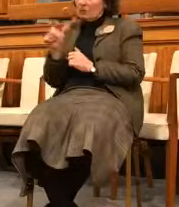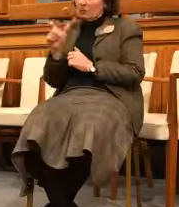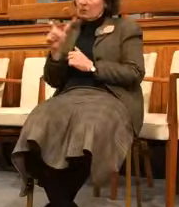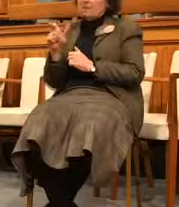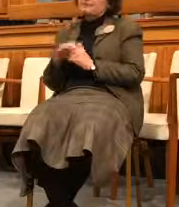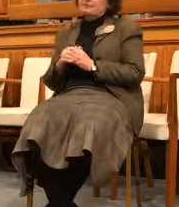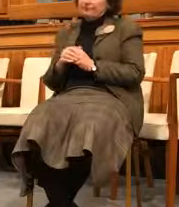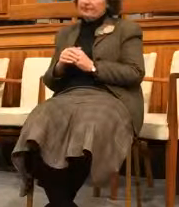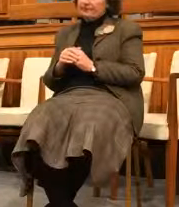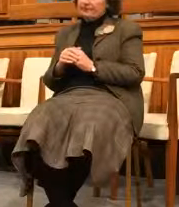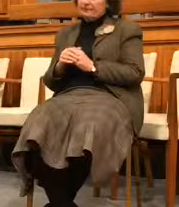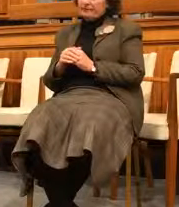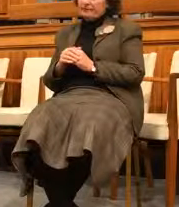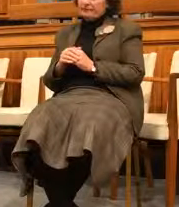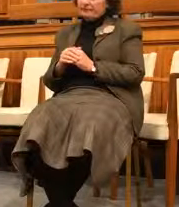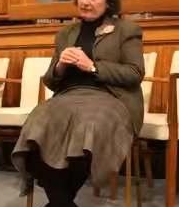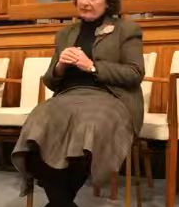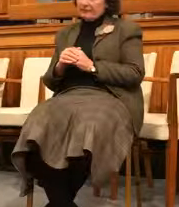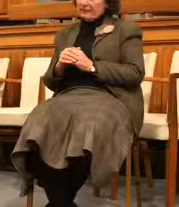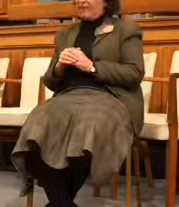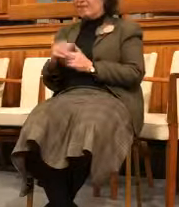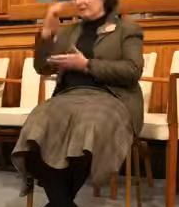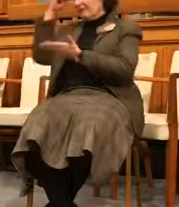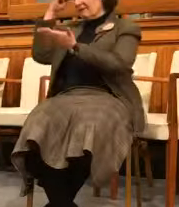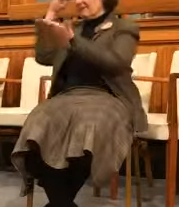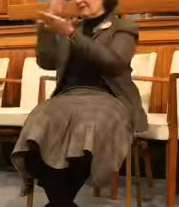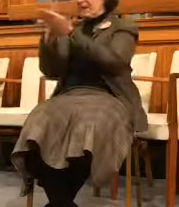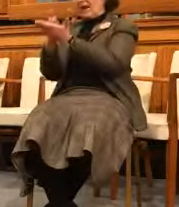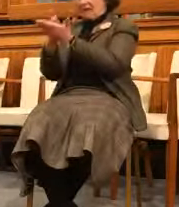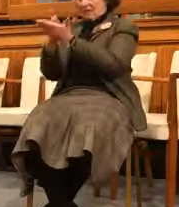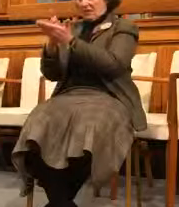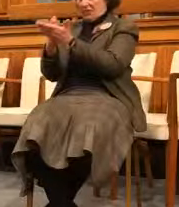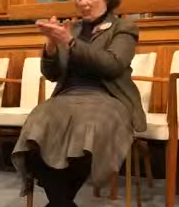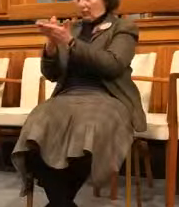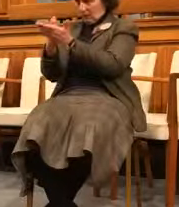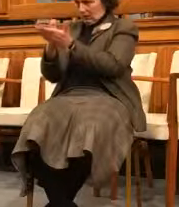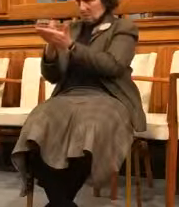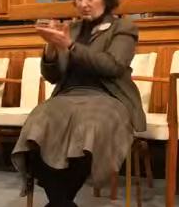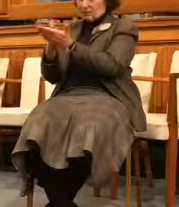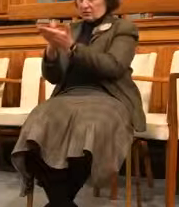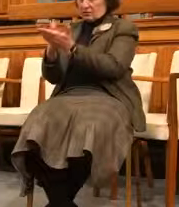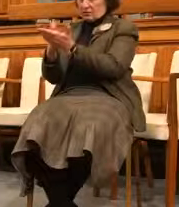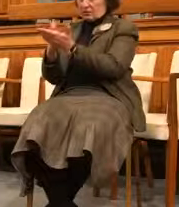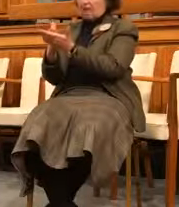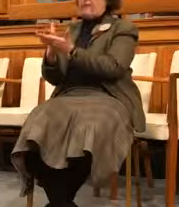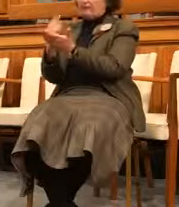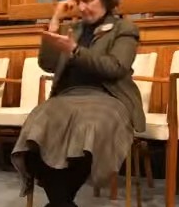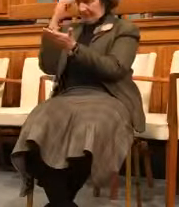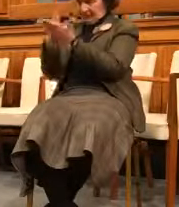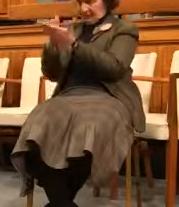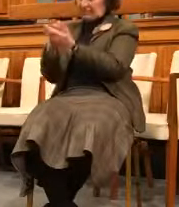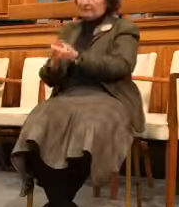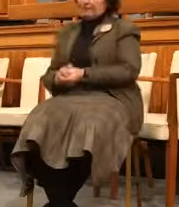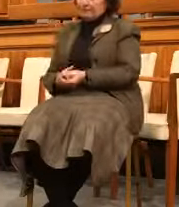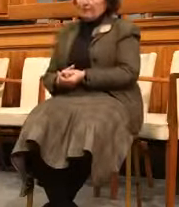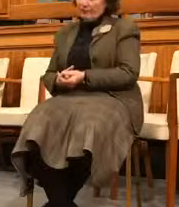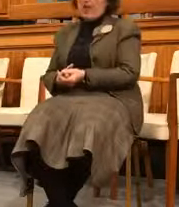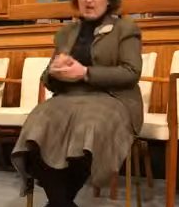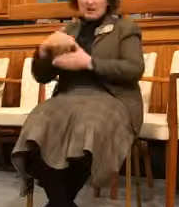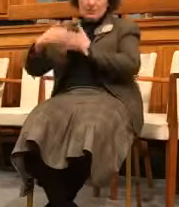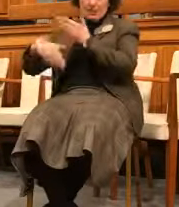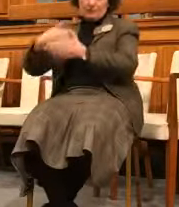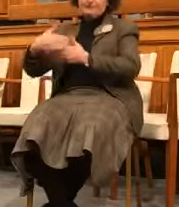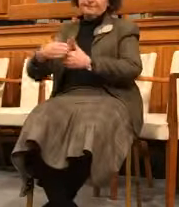warrant of faith. The authority for faith. I'll explain to you what that